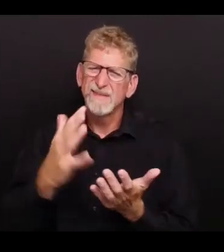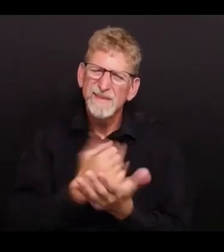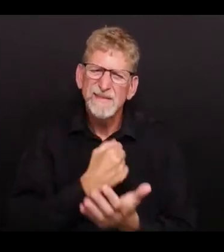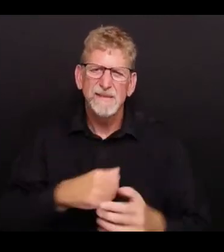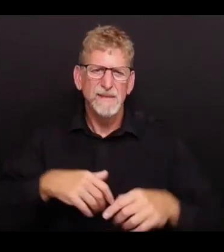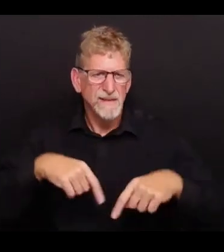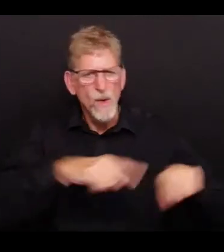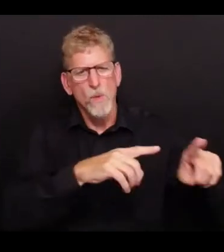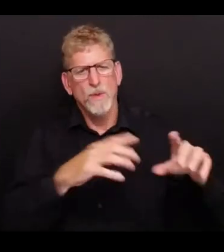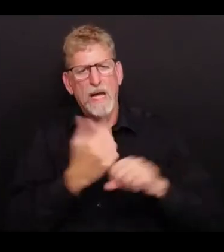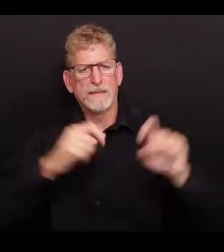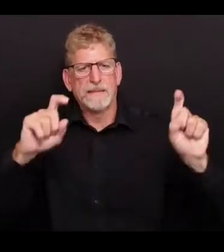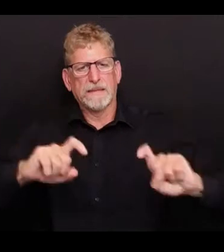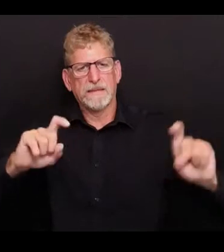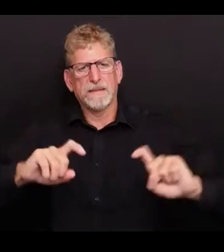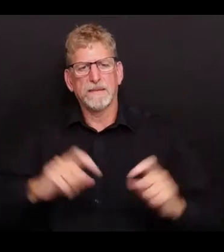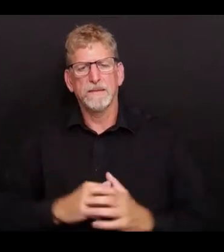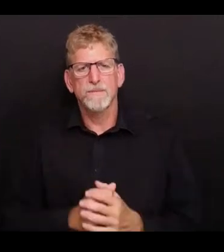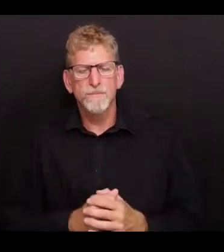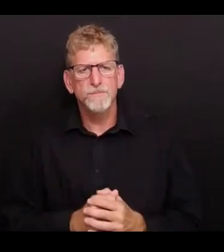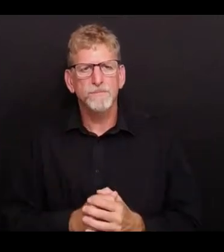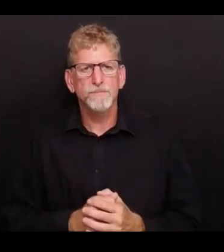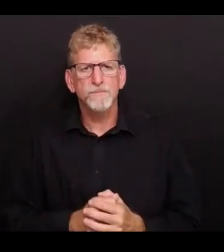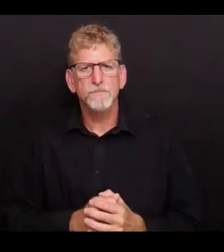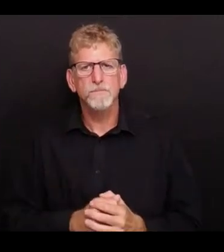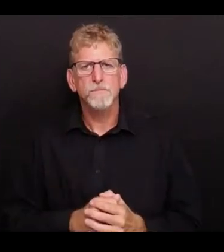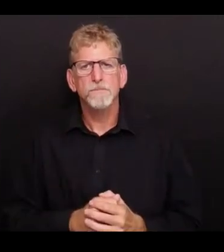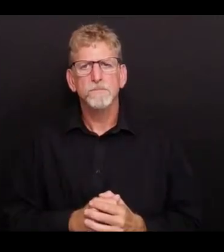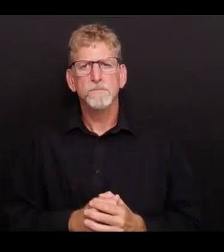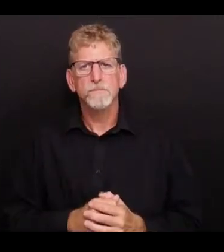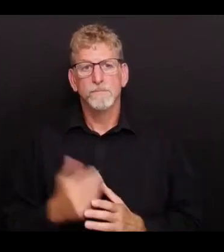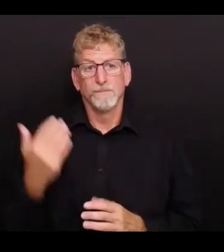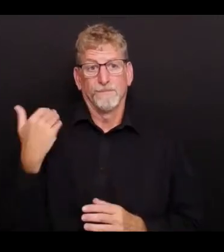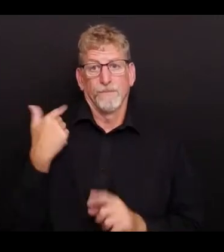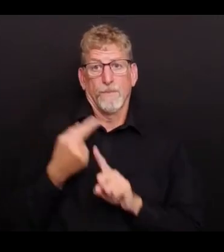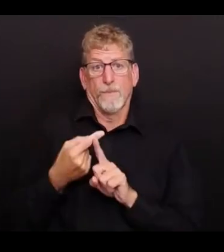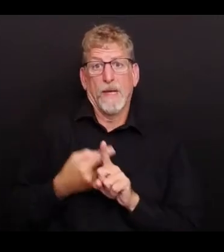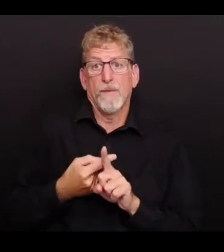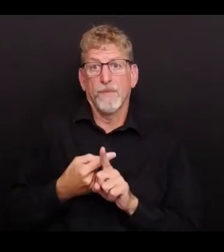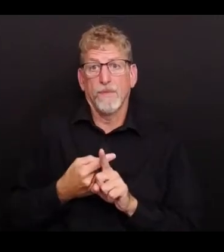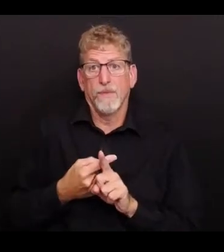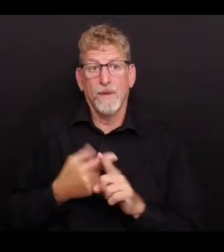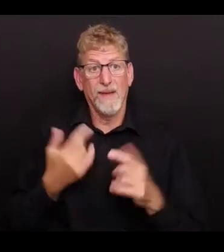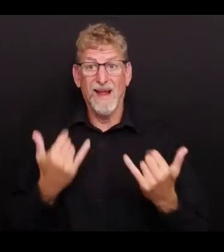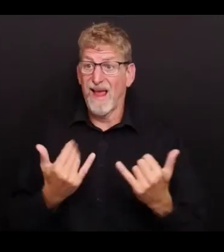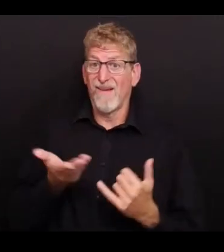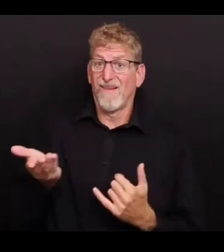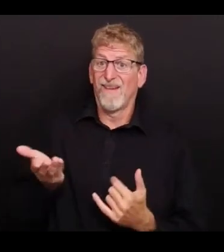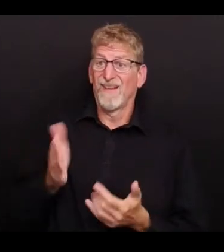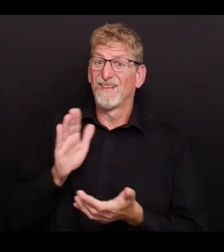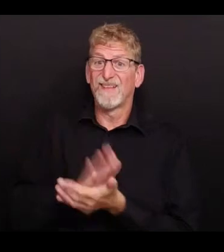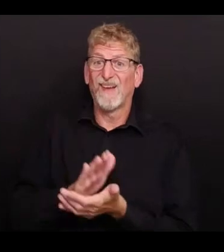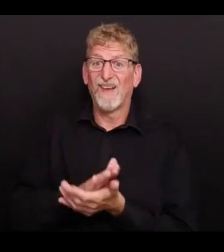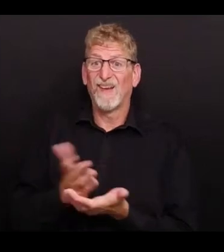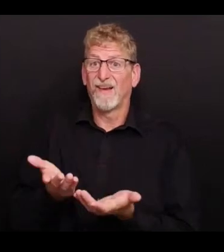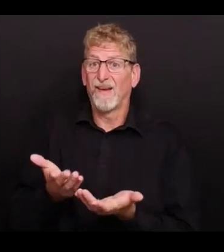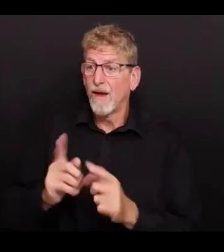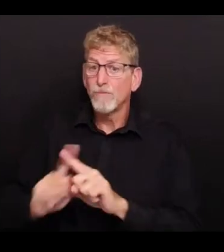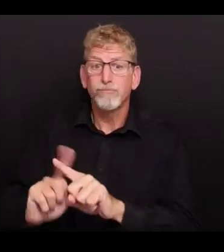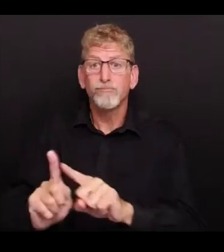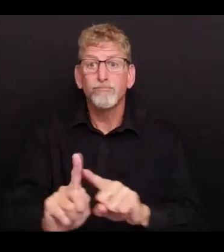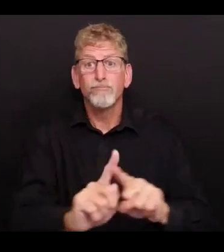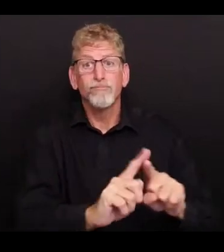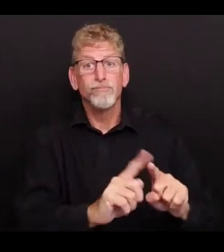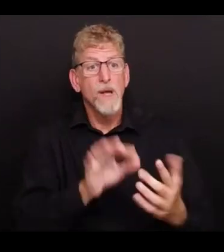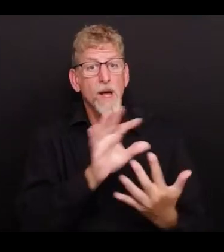made available. As we shared last month, schools now have a variety of testing options available to them as they work to develop local